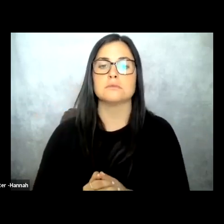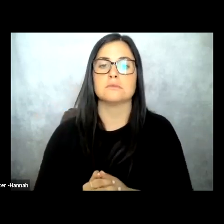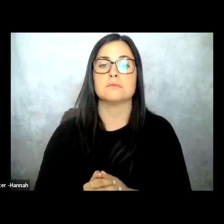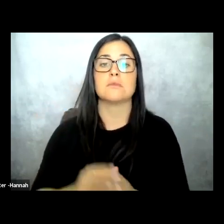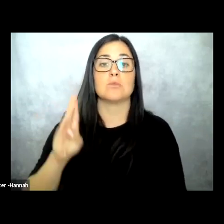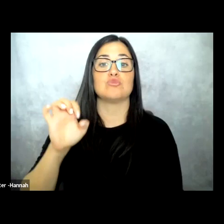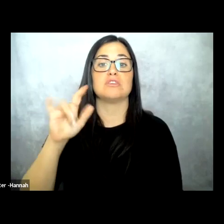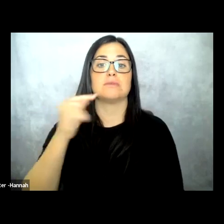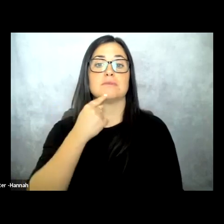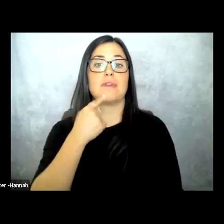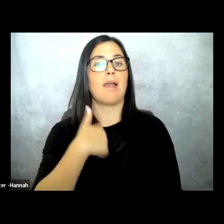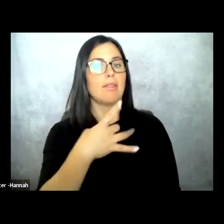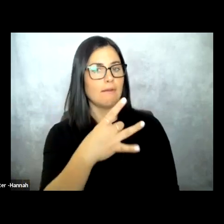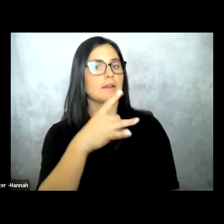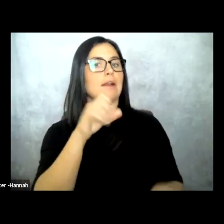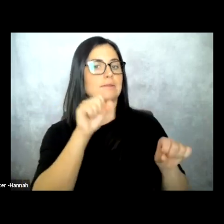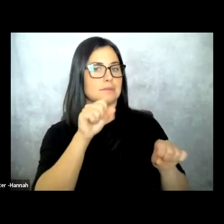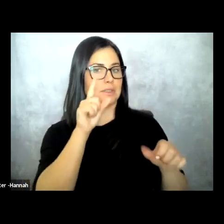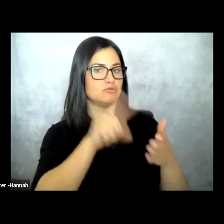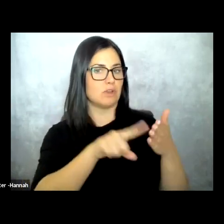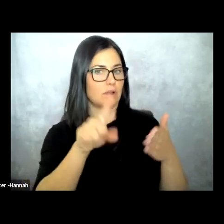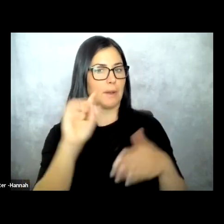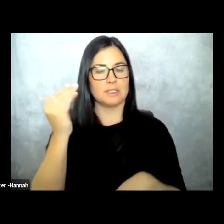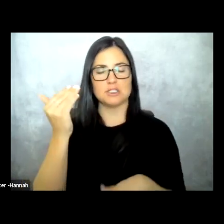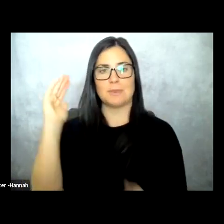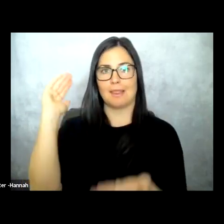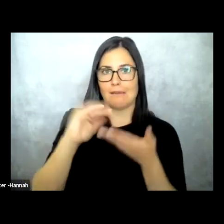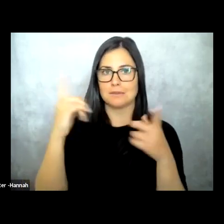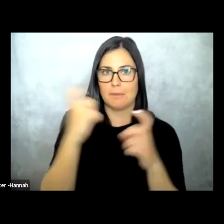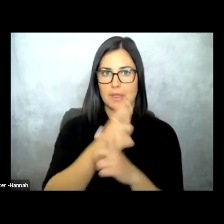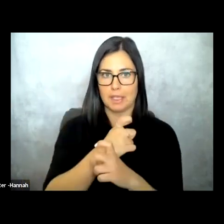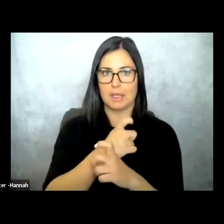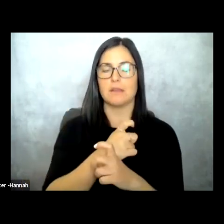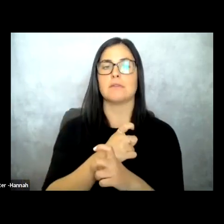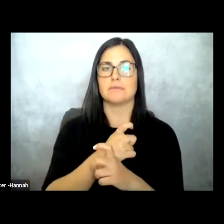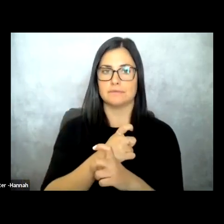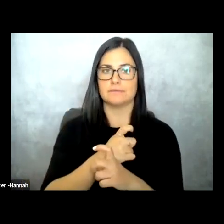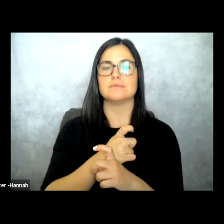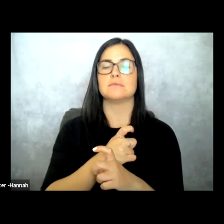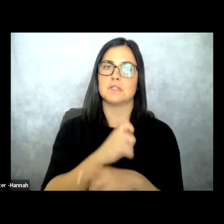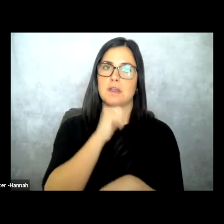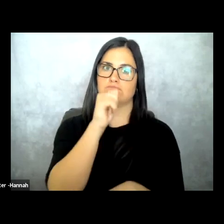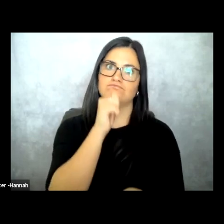Bridget said, I like the accessibility checker. It appears to be less complicated and tedious.